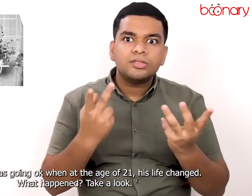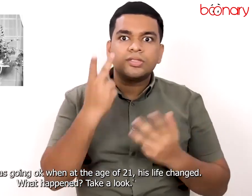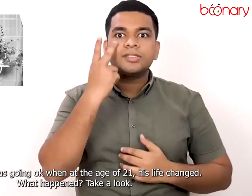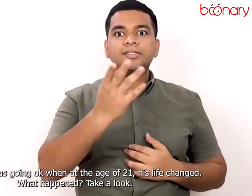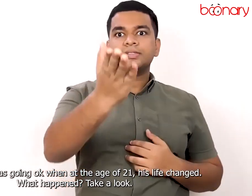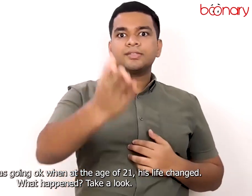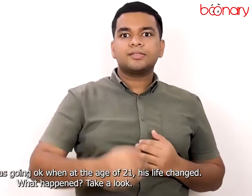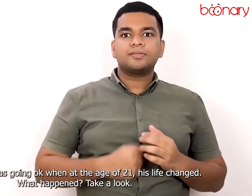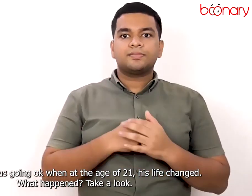happened? Take a look.